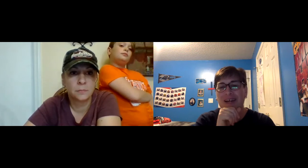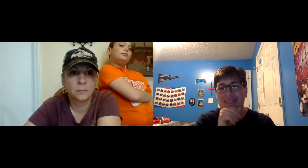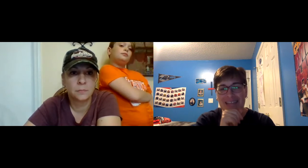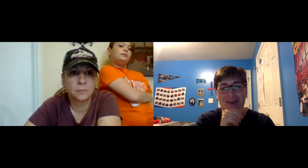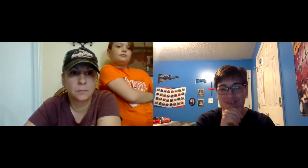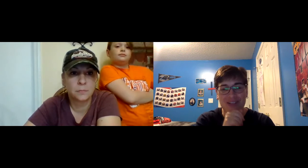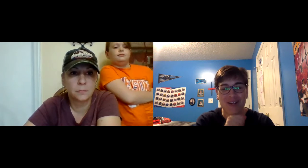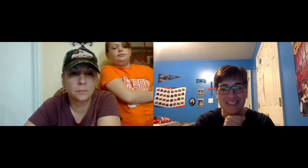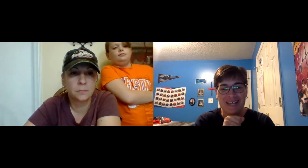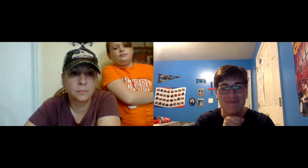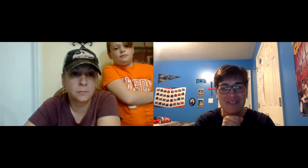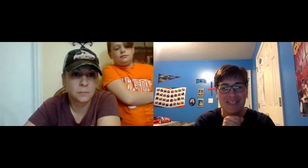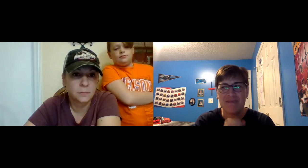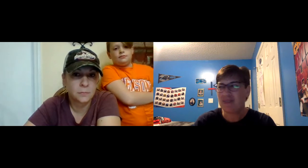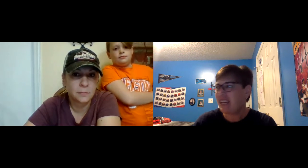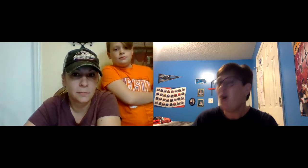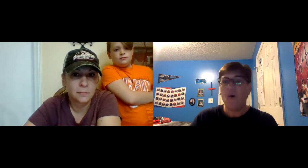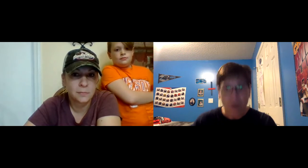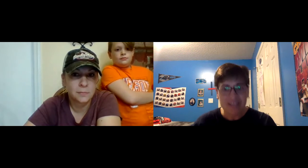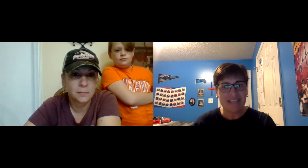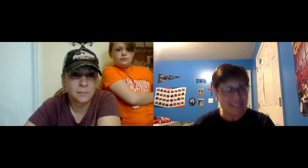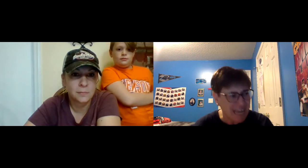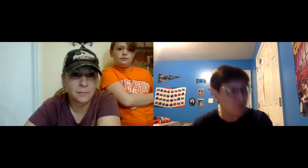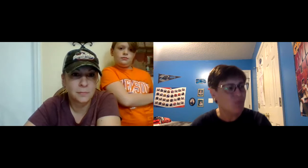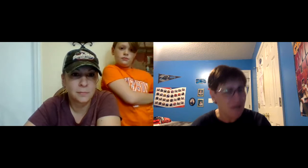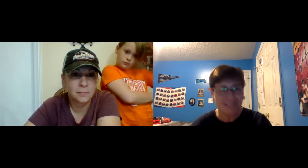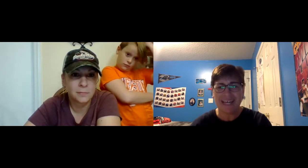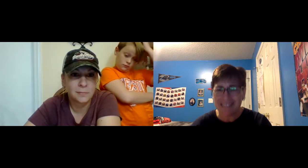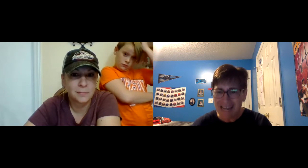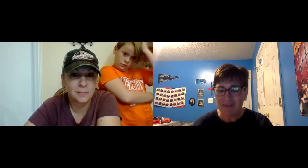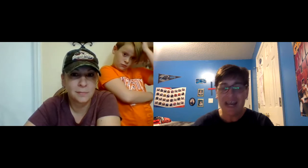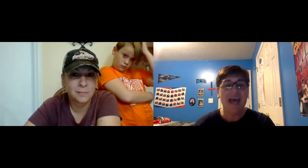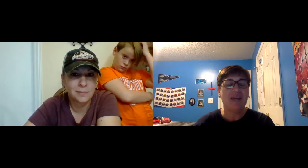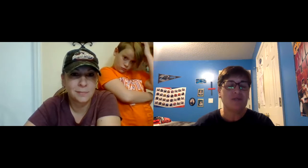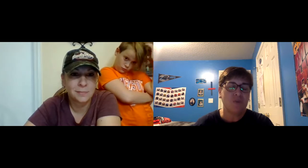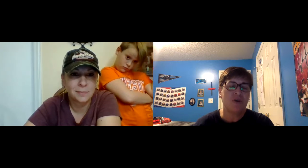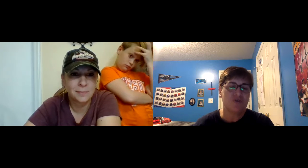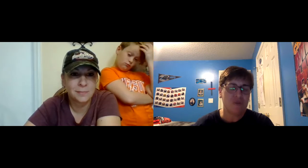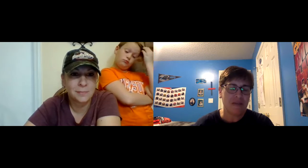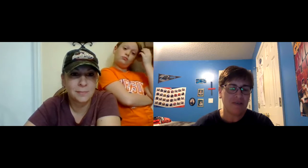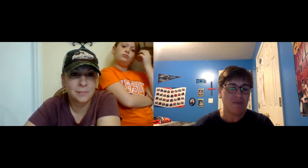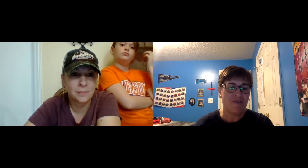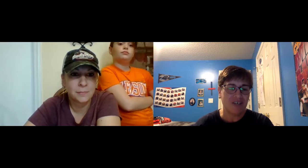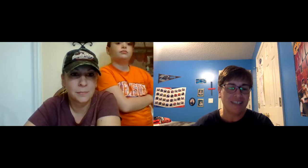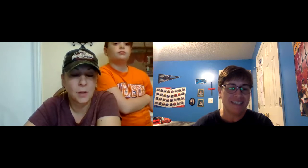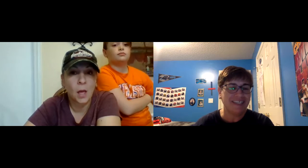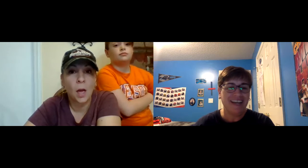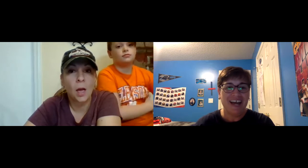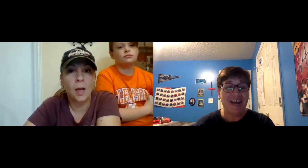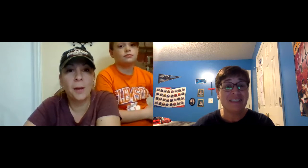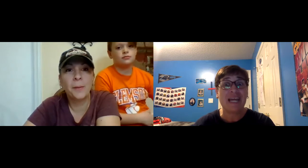walked around his house for the longest time. One time he was like, what is that sound? What is that sound? And it was the water dripping from the